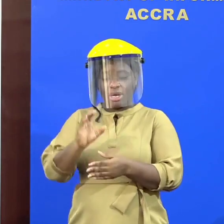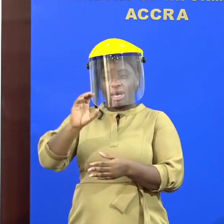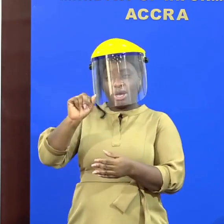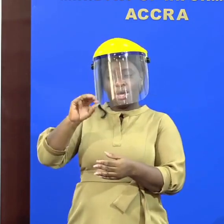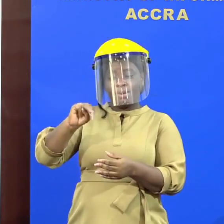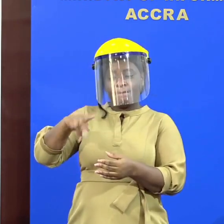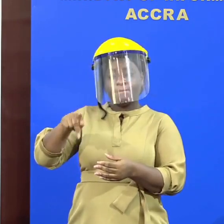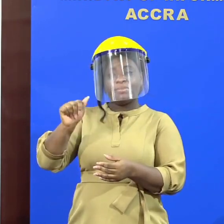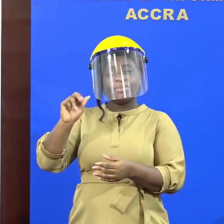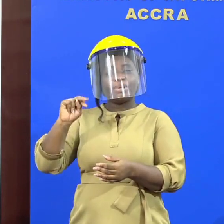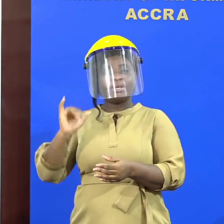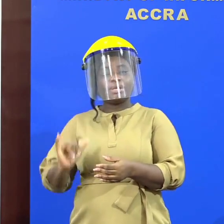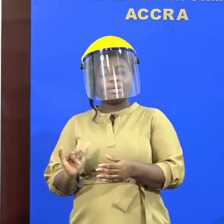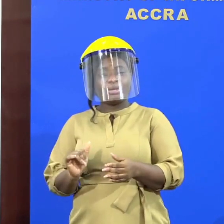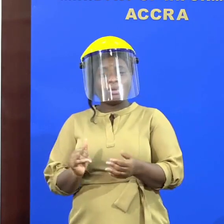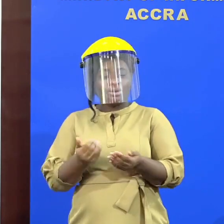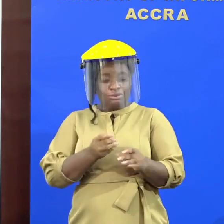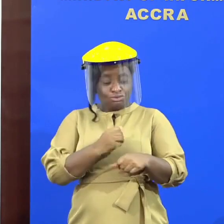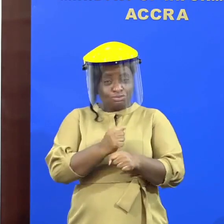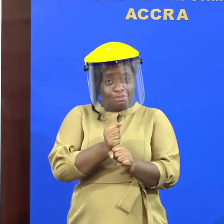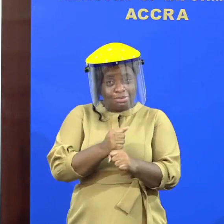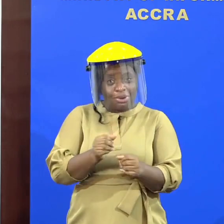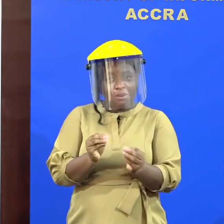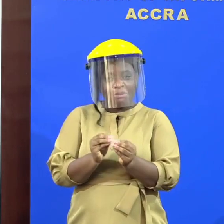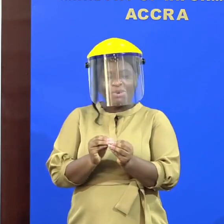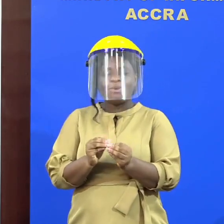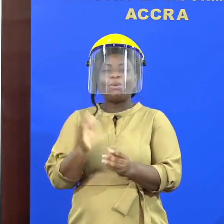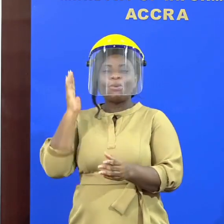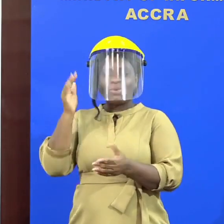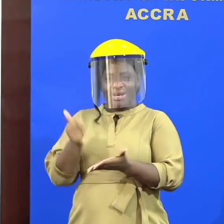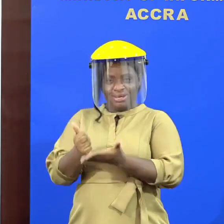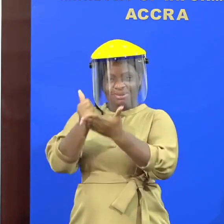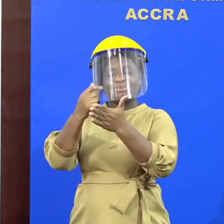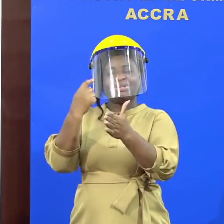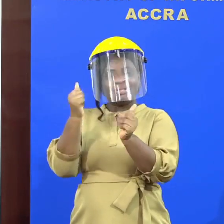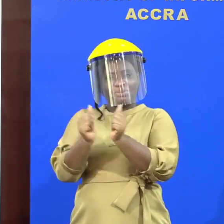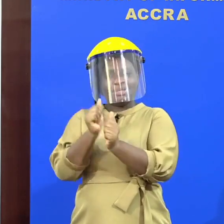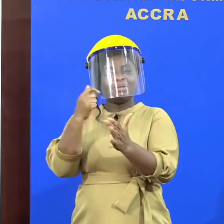more, definitely will have an effect on the price. On the issue about